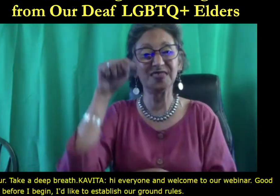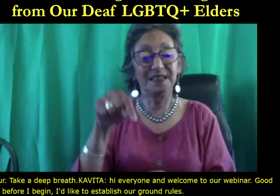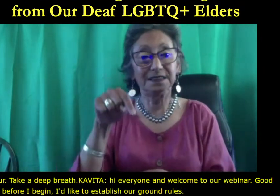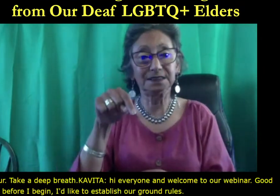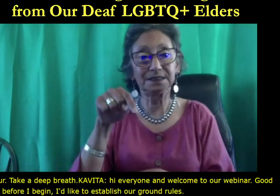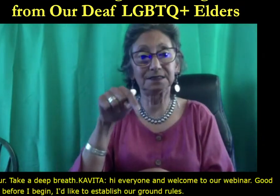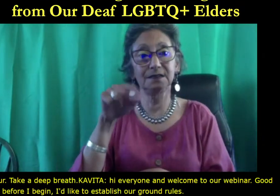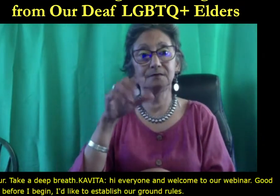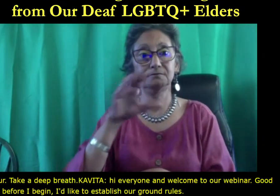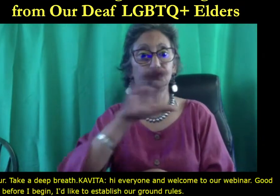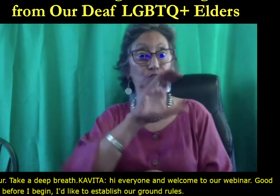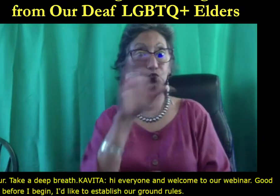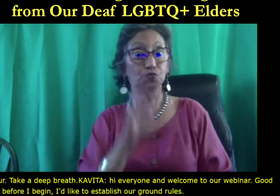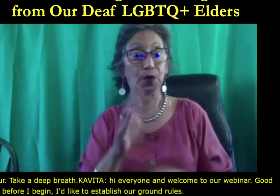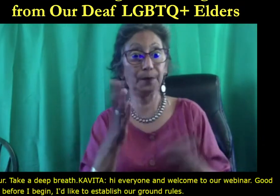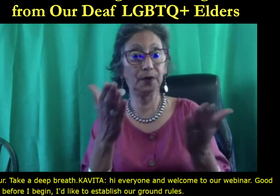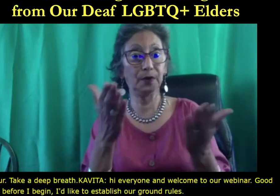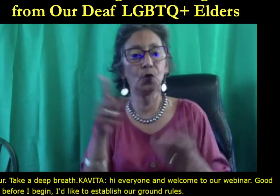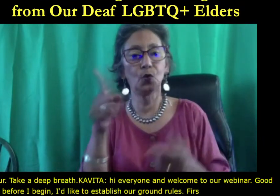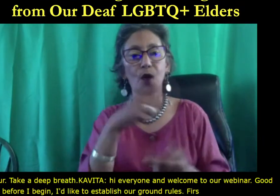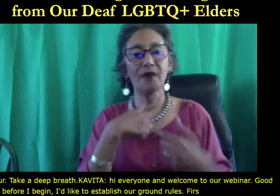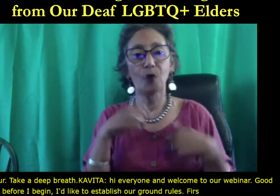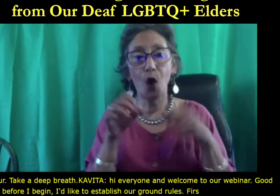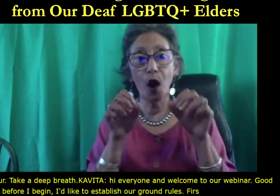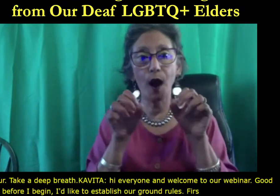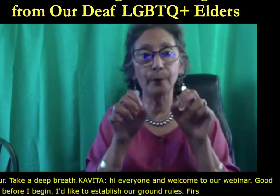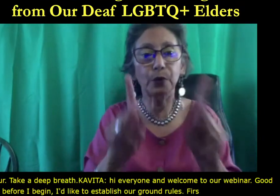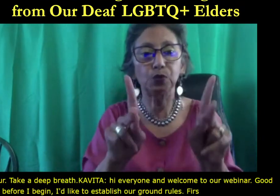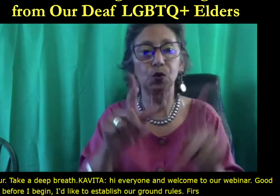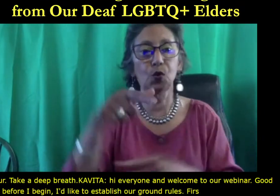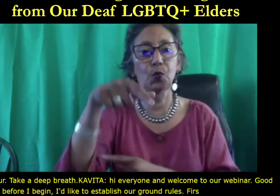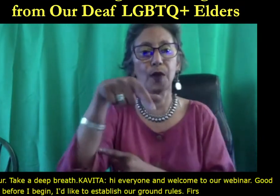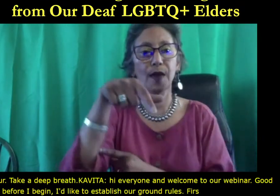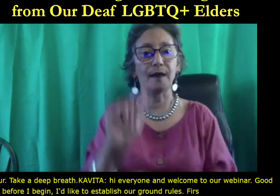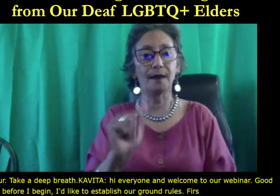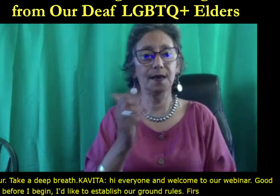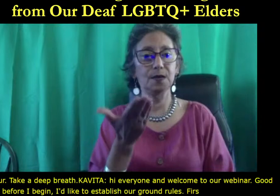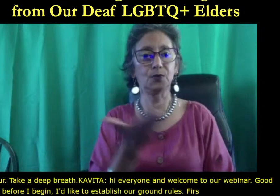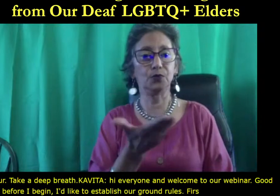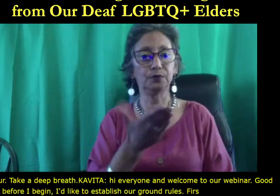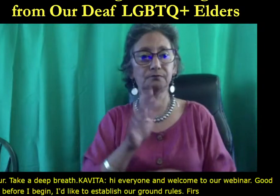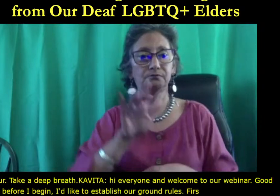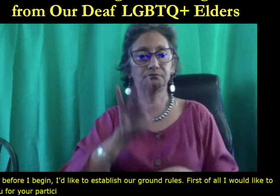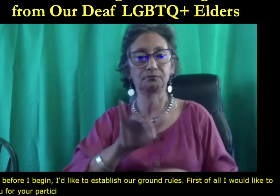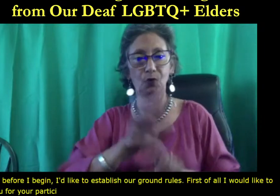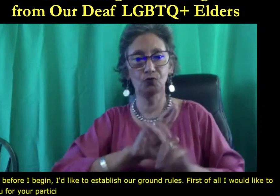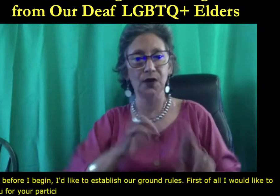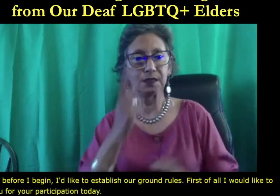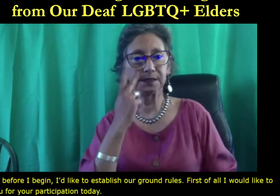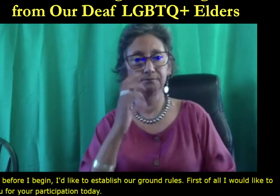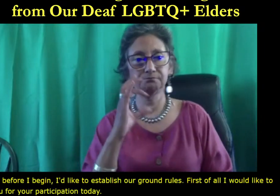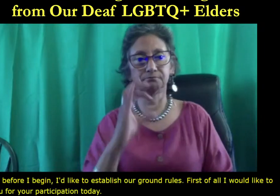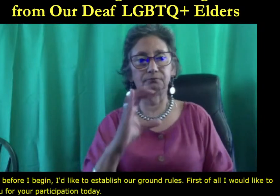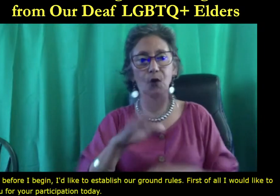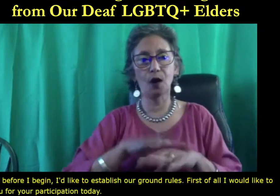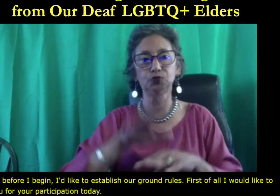secondly for those who have already registered for this zoom you will also have an opportunity to have a qa session